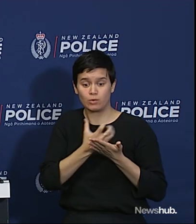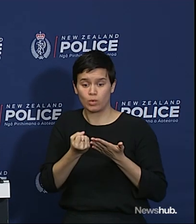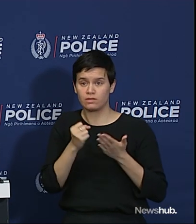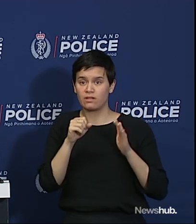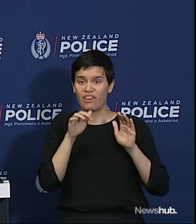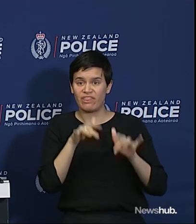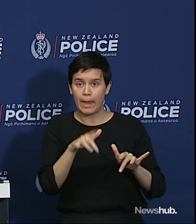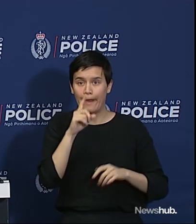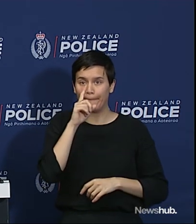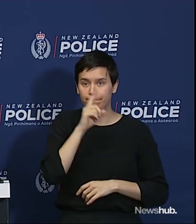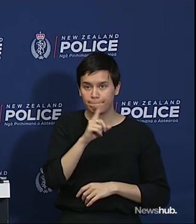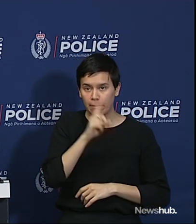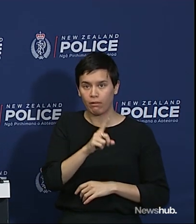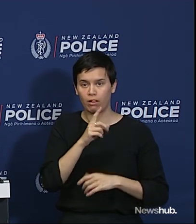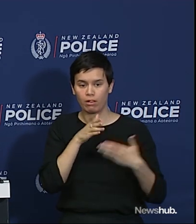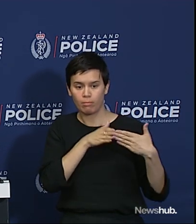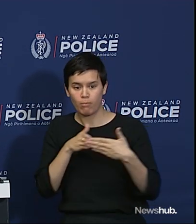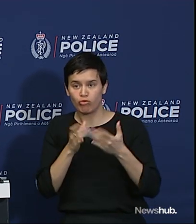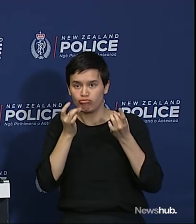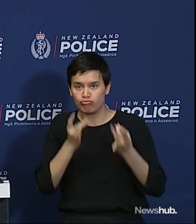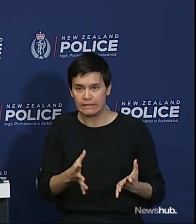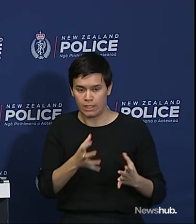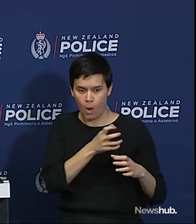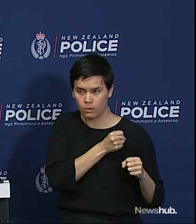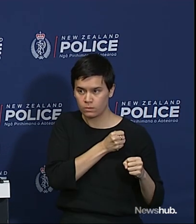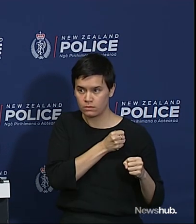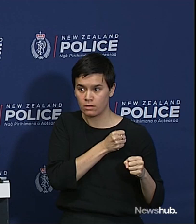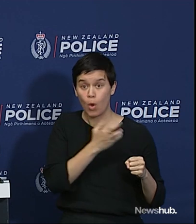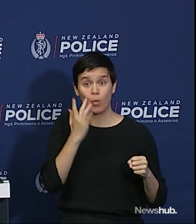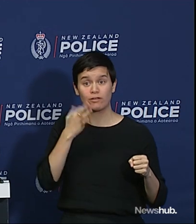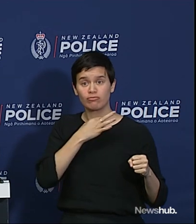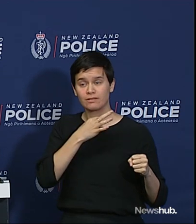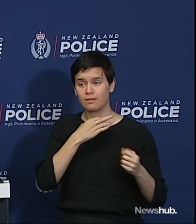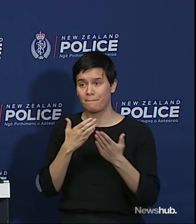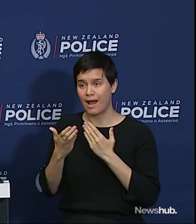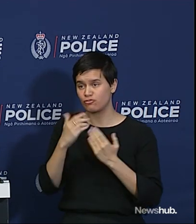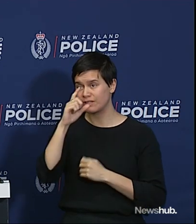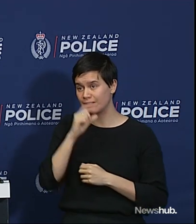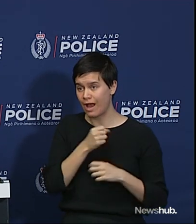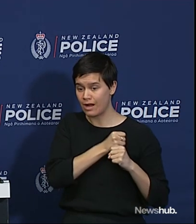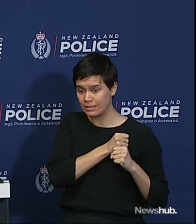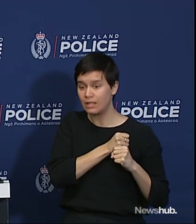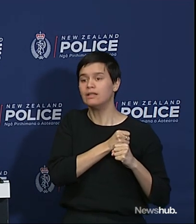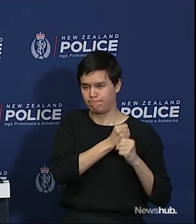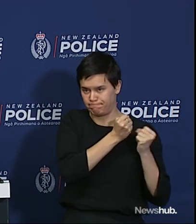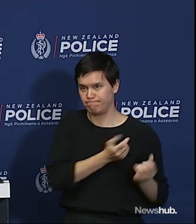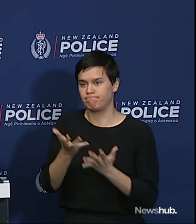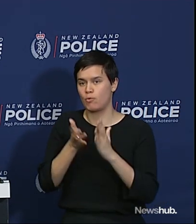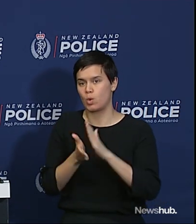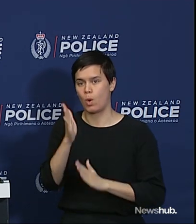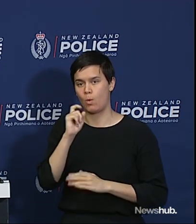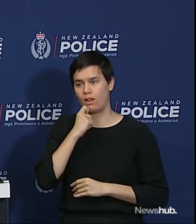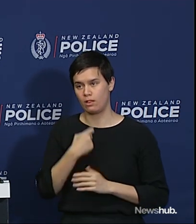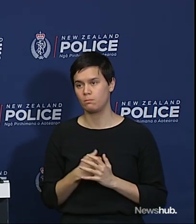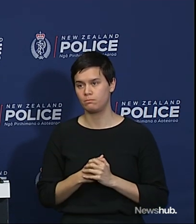confident that there are no risks and that those risks can be managed when we return to that island, we will do so.